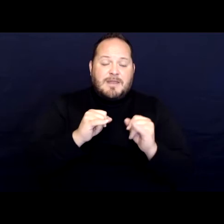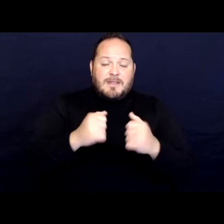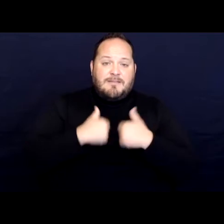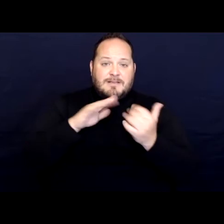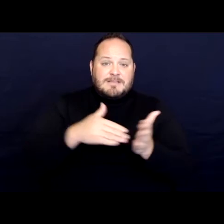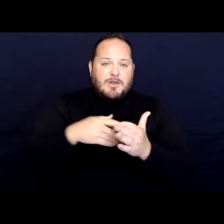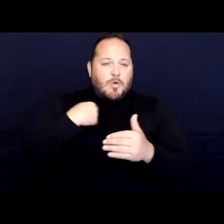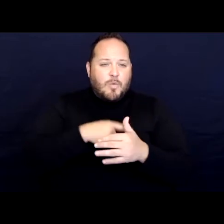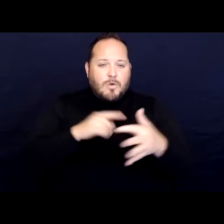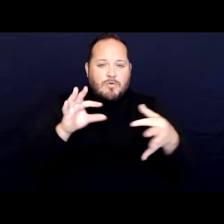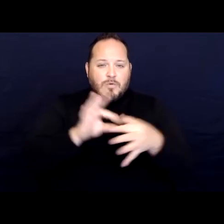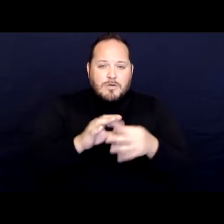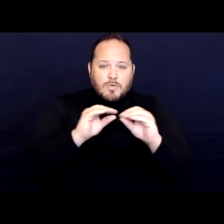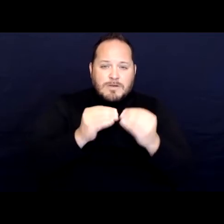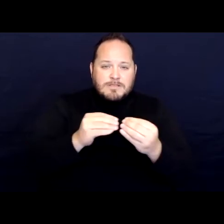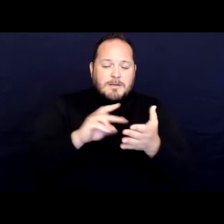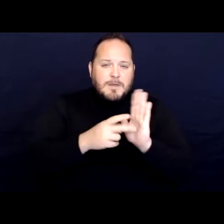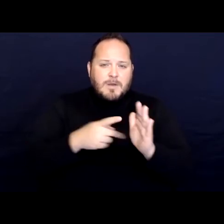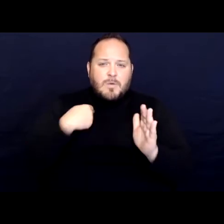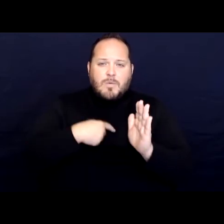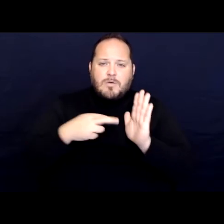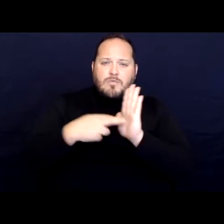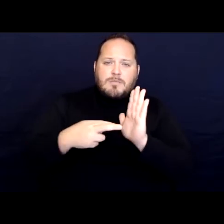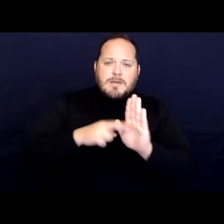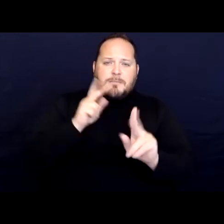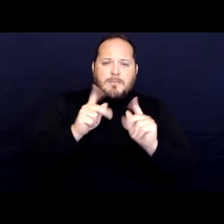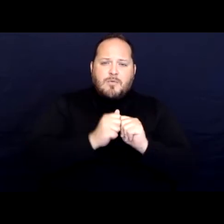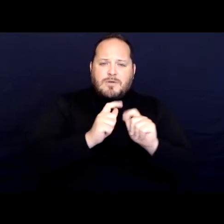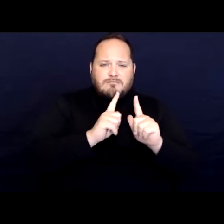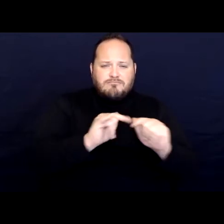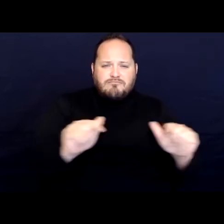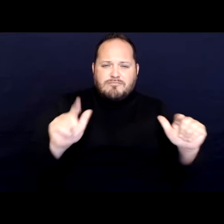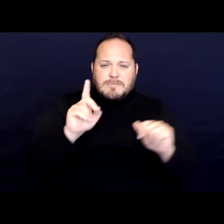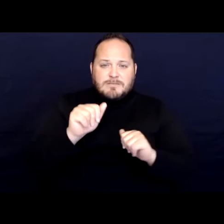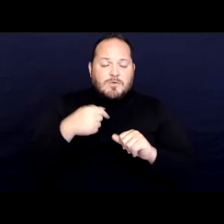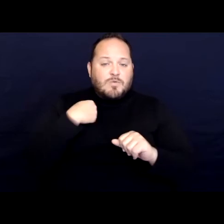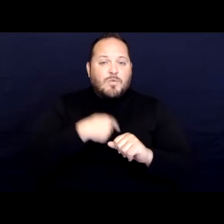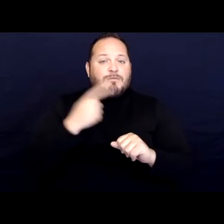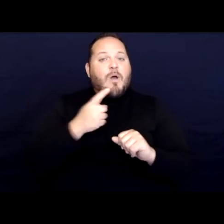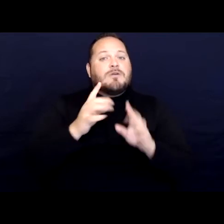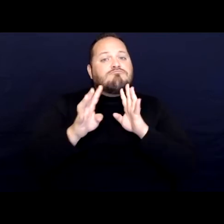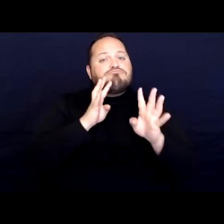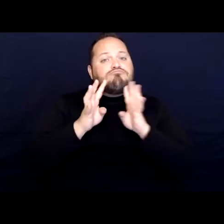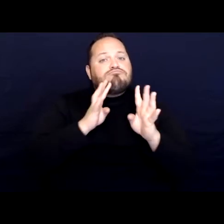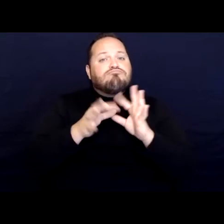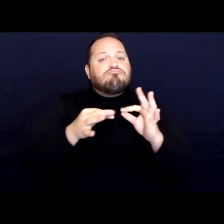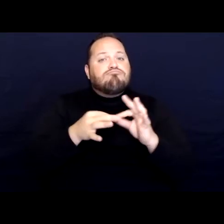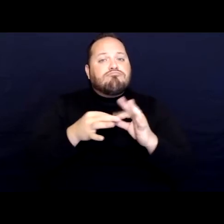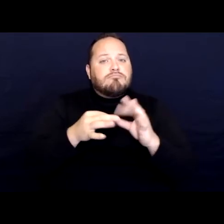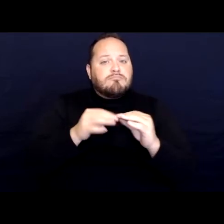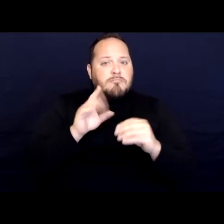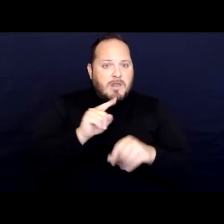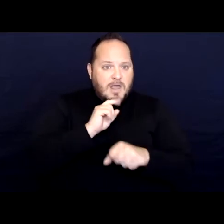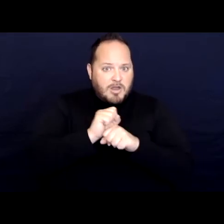folks of all disabilities. And we sort of, we've always, talked that talk. But in terms of really walking